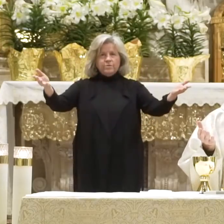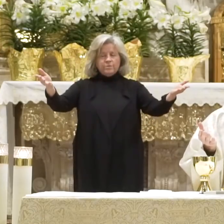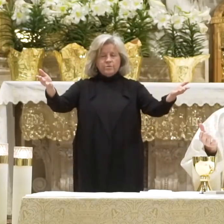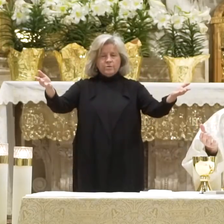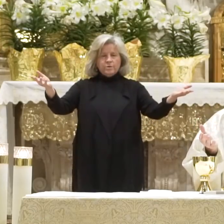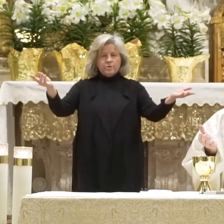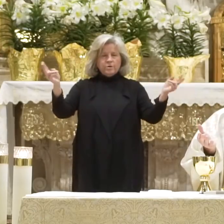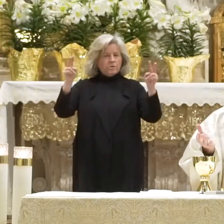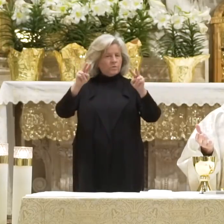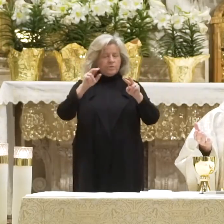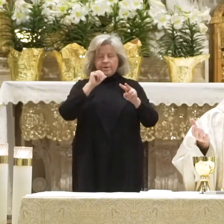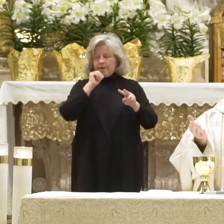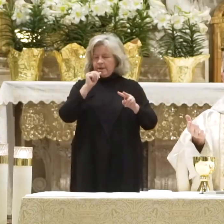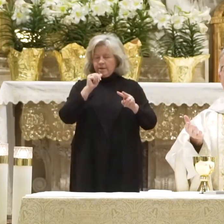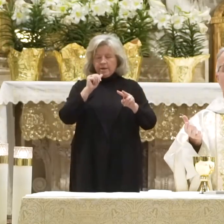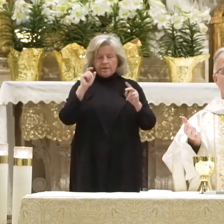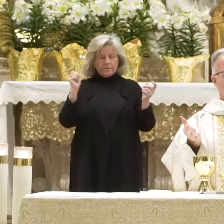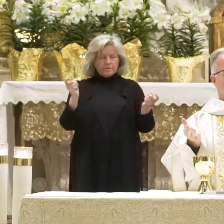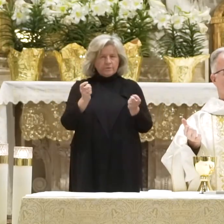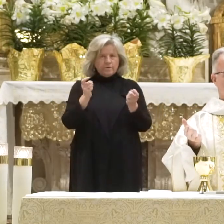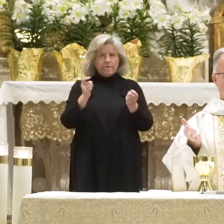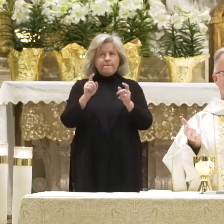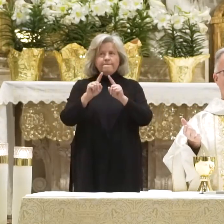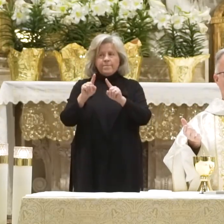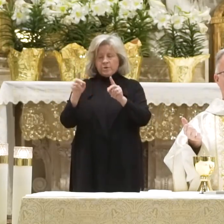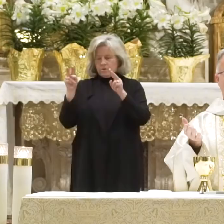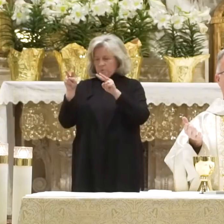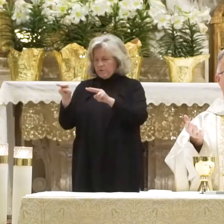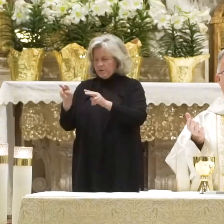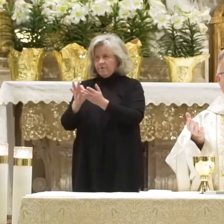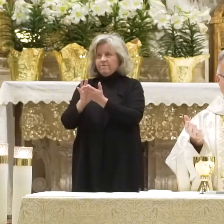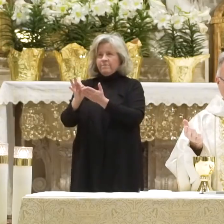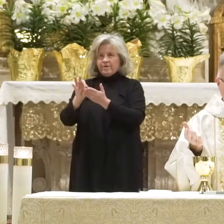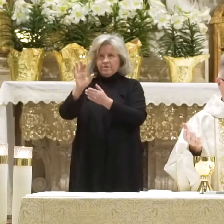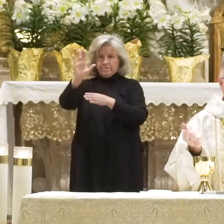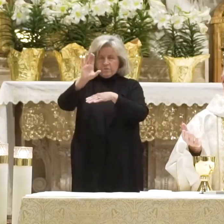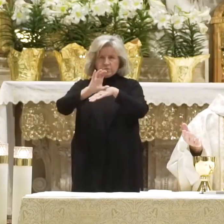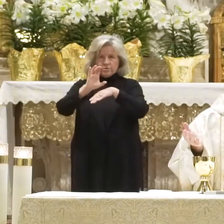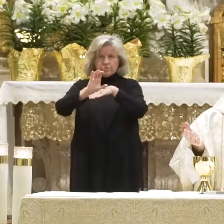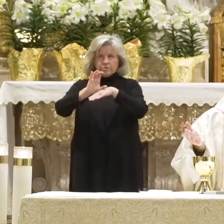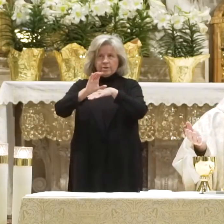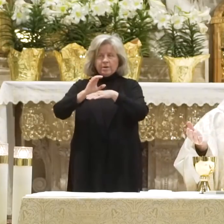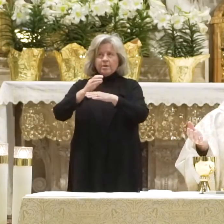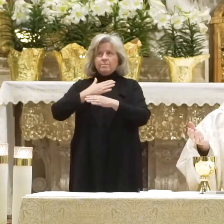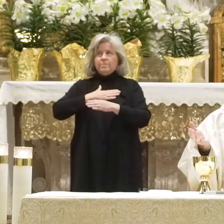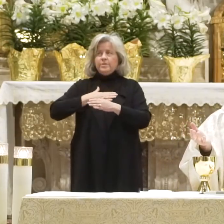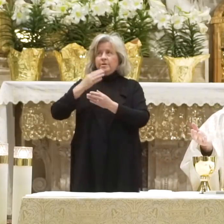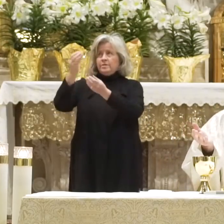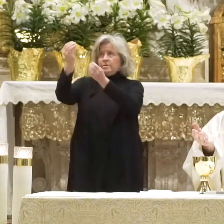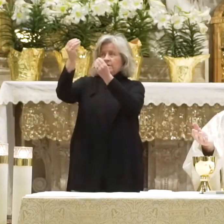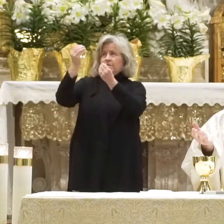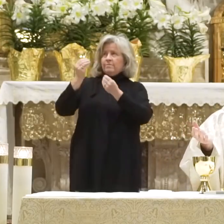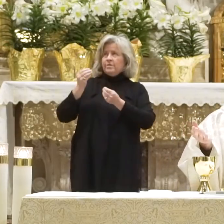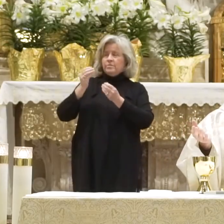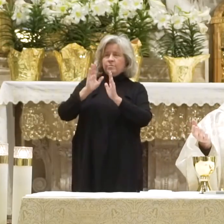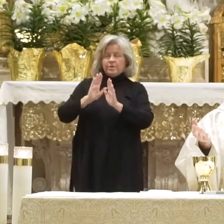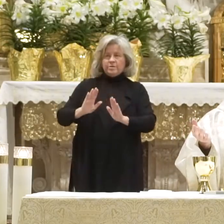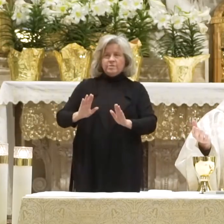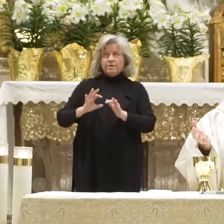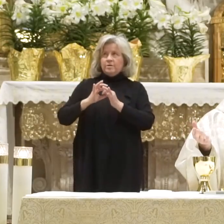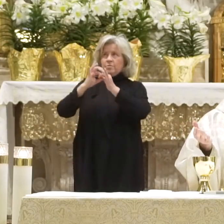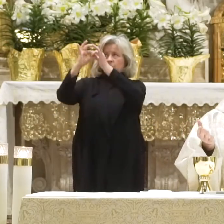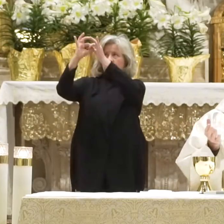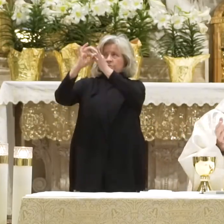look not on our sins, but on the faith of your church, and graciously grant her peace and unity in accordance with your